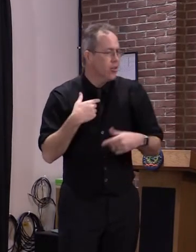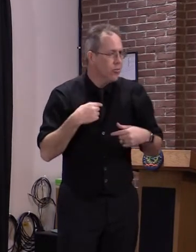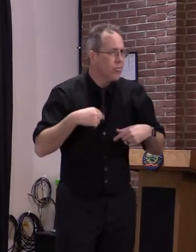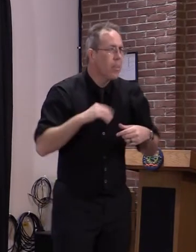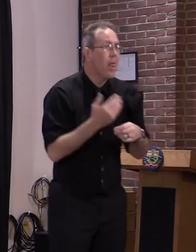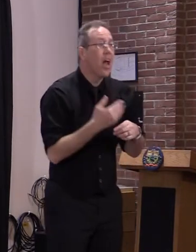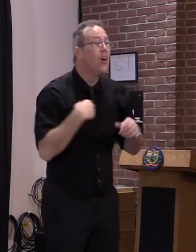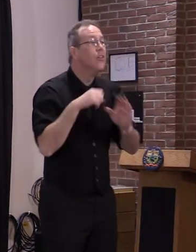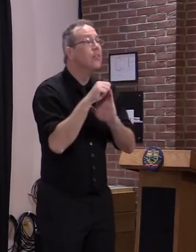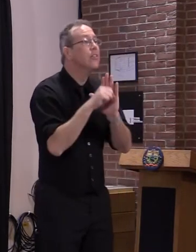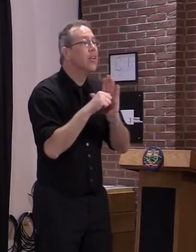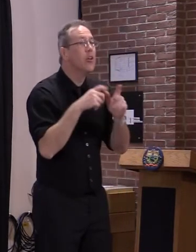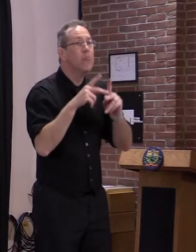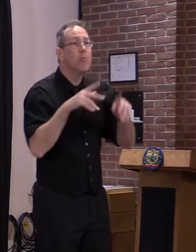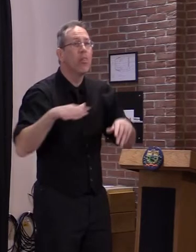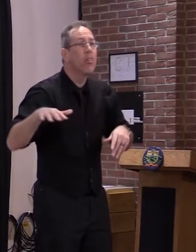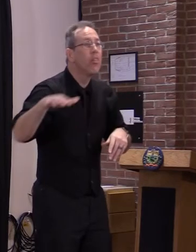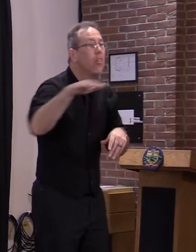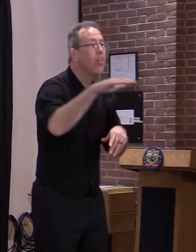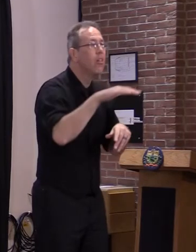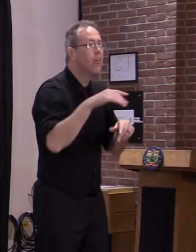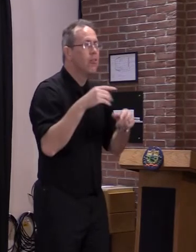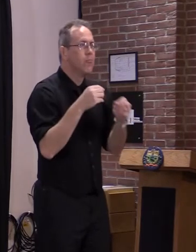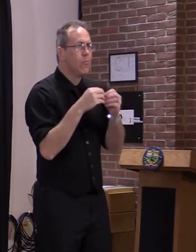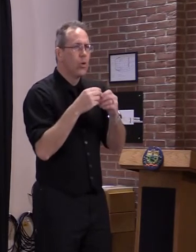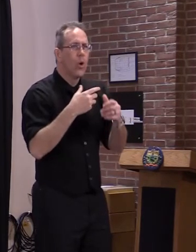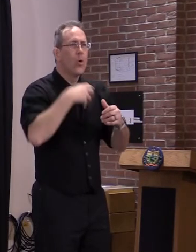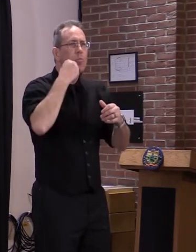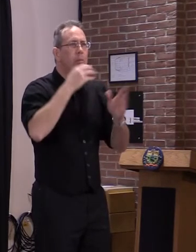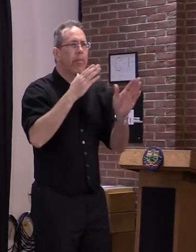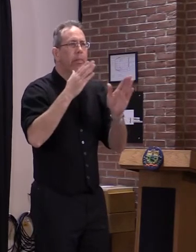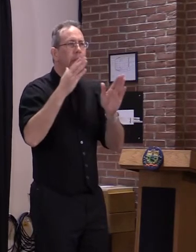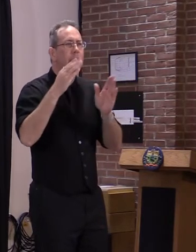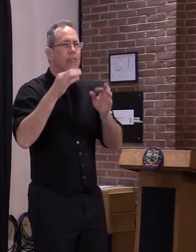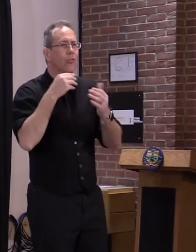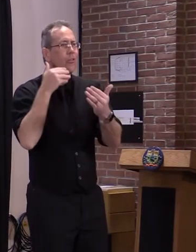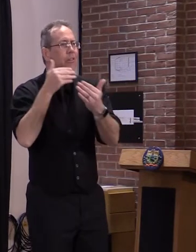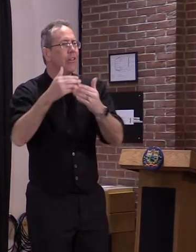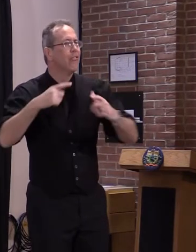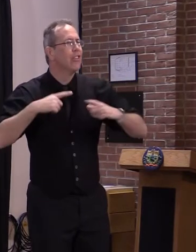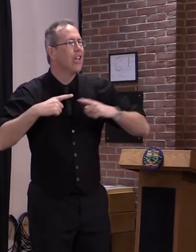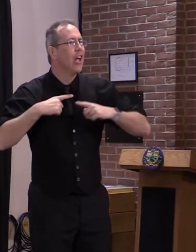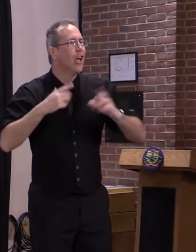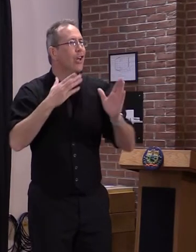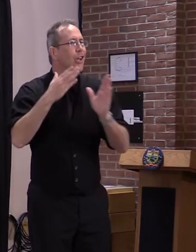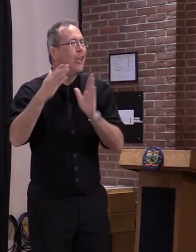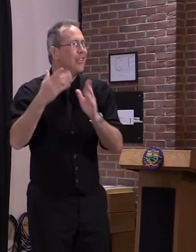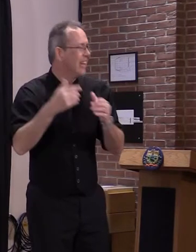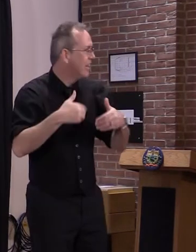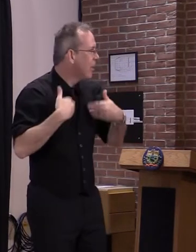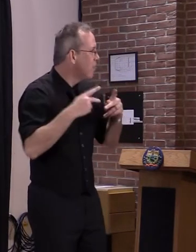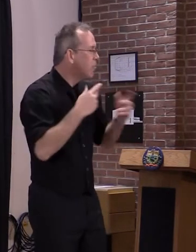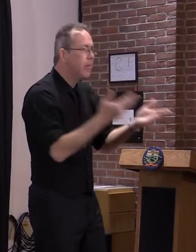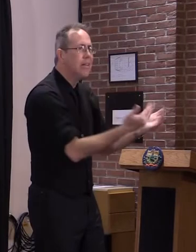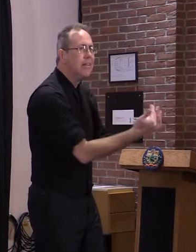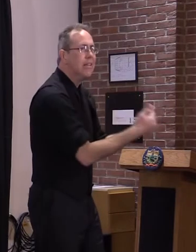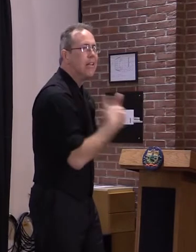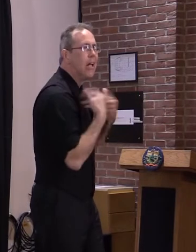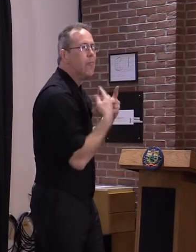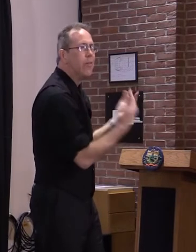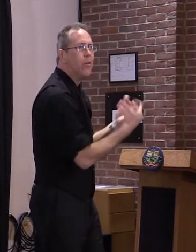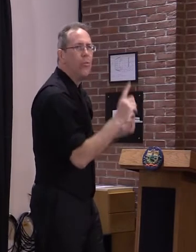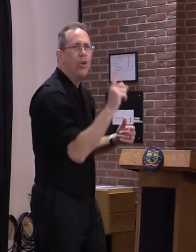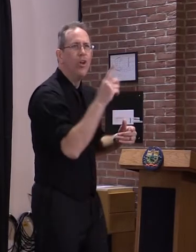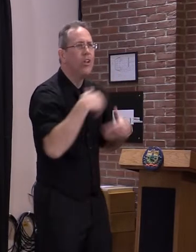pandemic, and the pandemic has exacerbated the issue. So we don't have enough people in the trades, as I said in